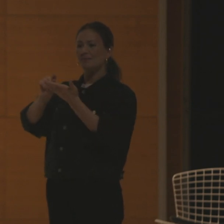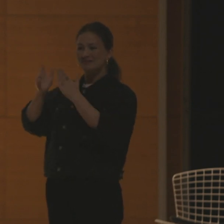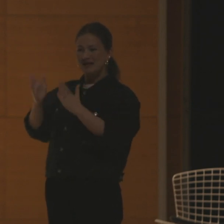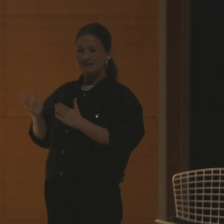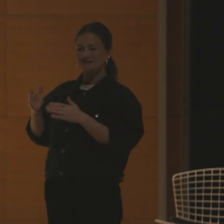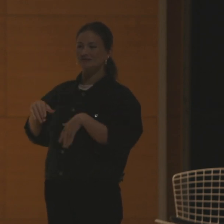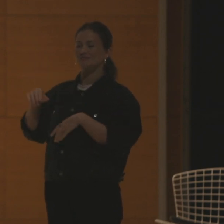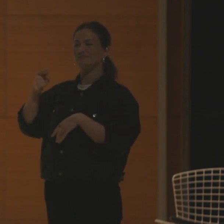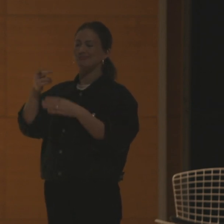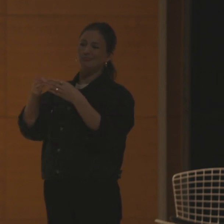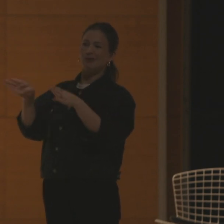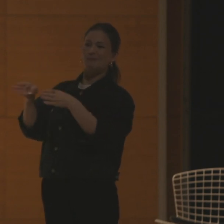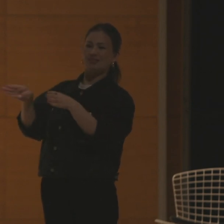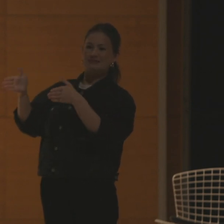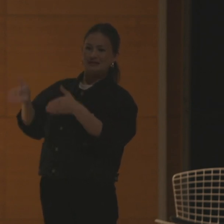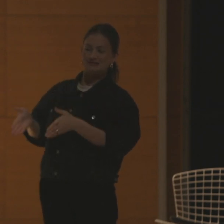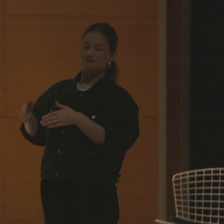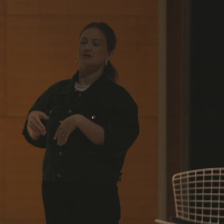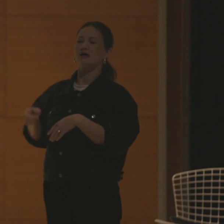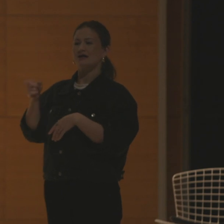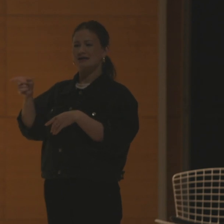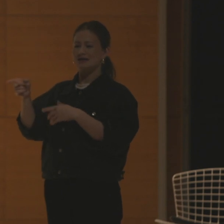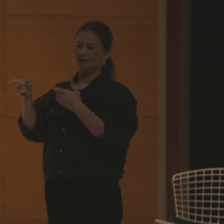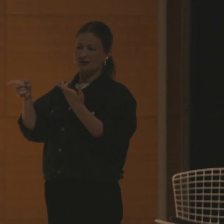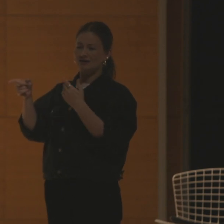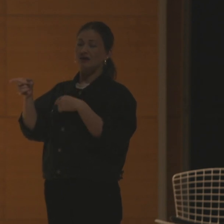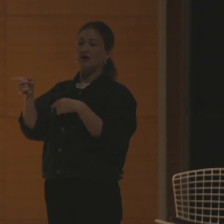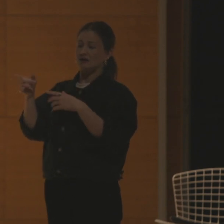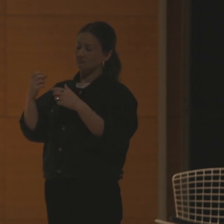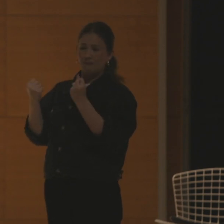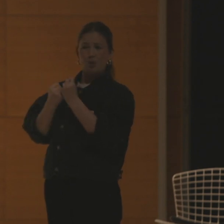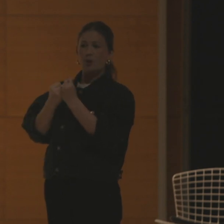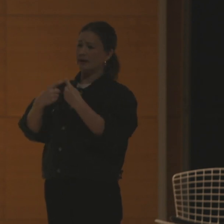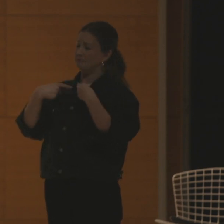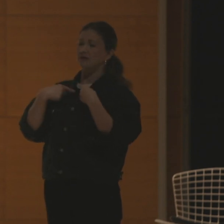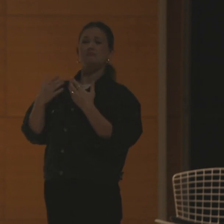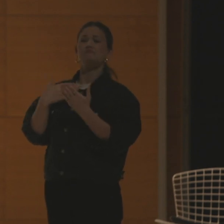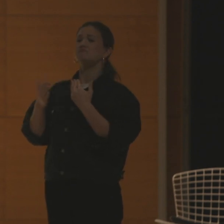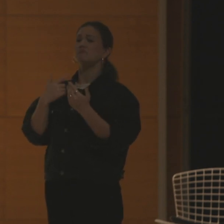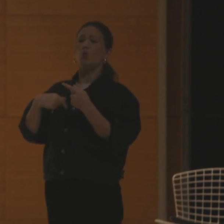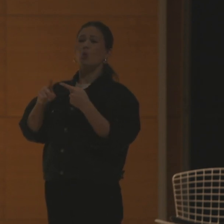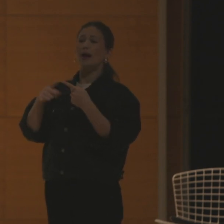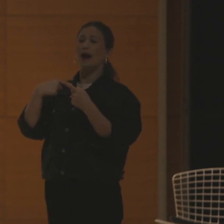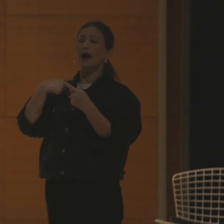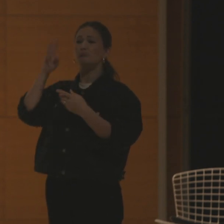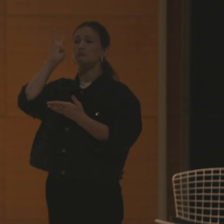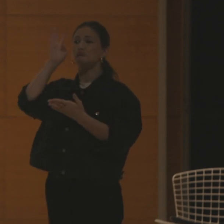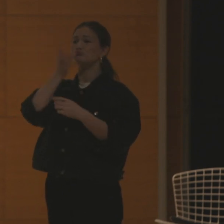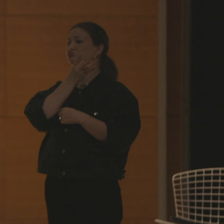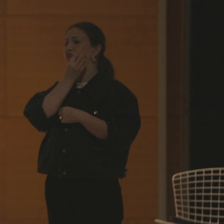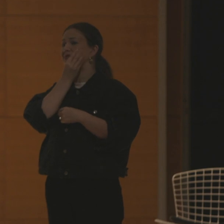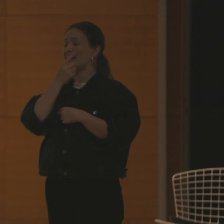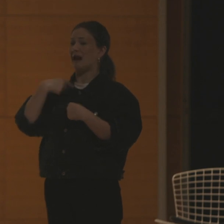who, in the face of fabricated and insurmountable evidence, went to bat for me when I pretended to be a hotel manager who claimed I burned half a